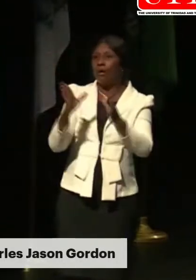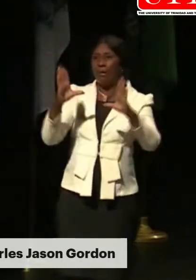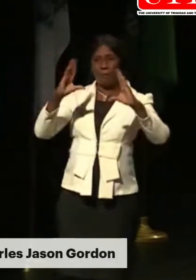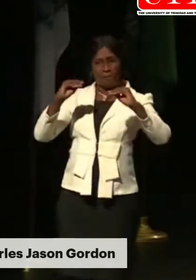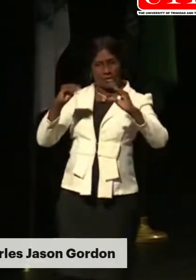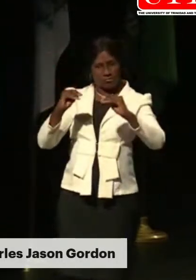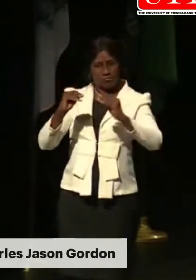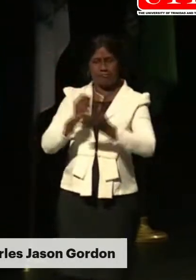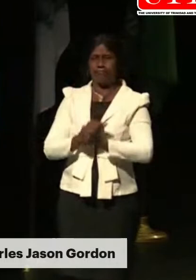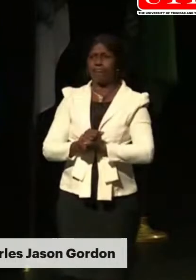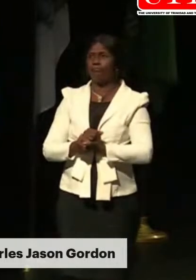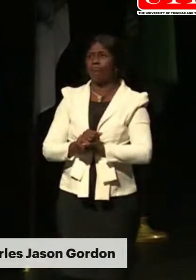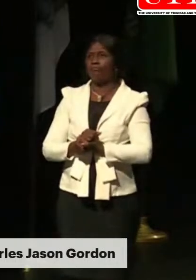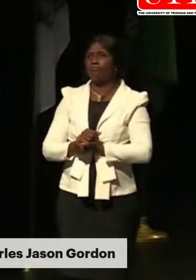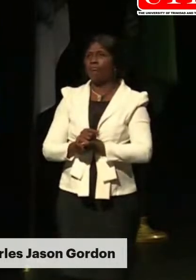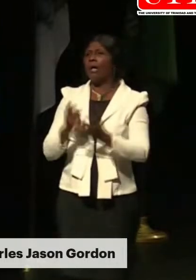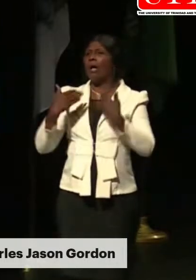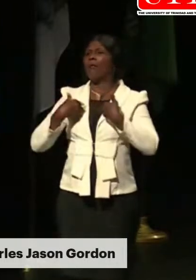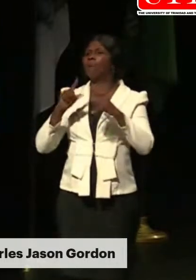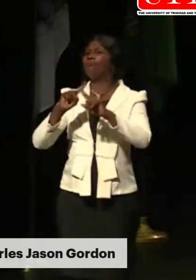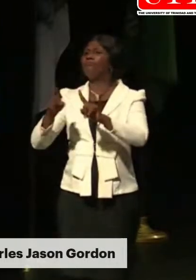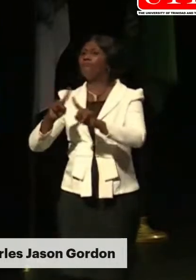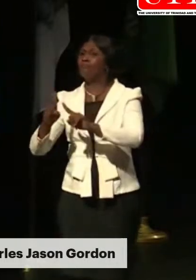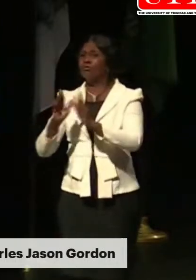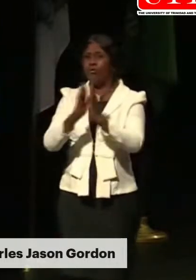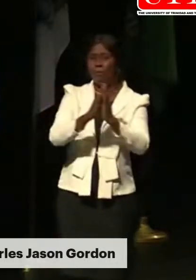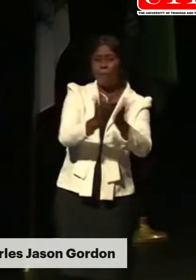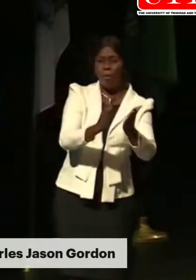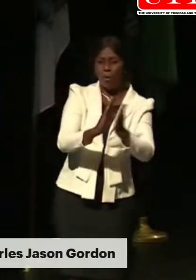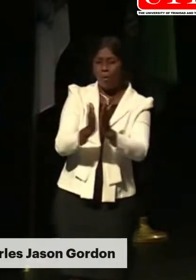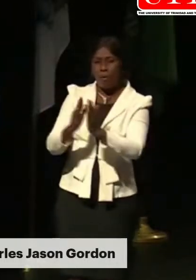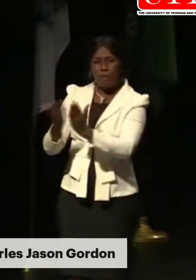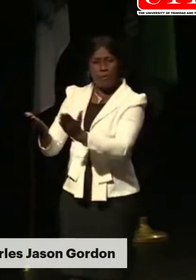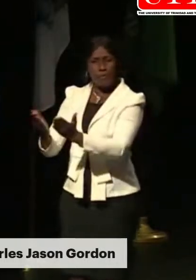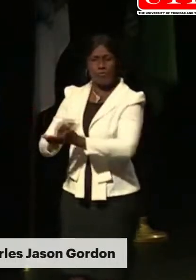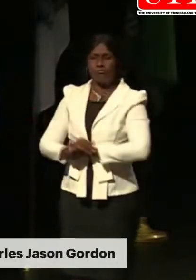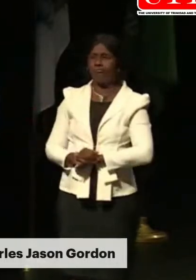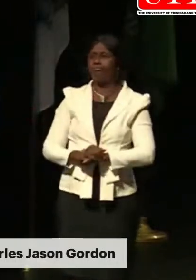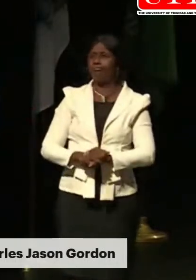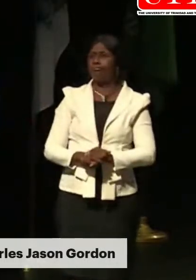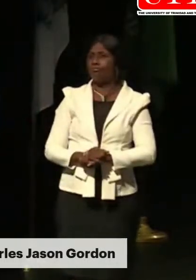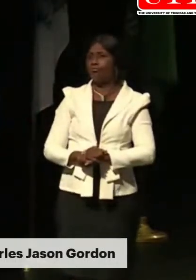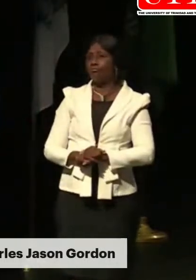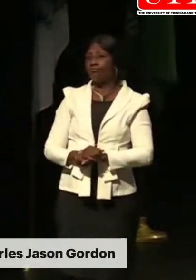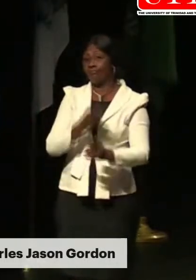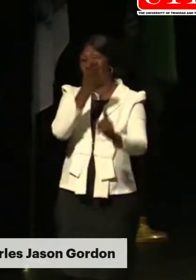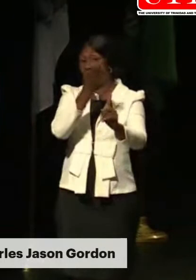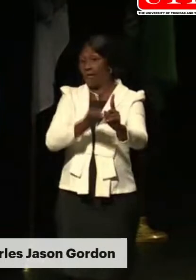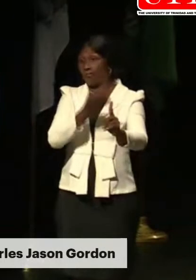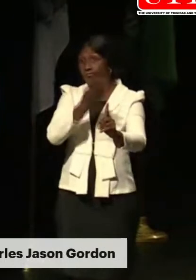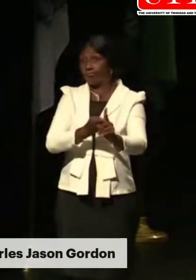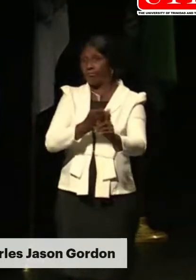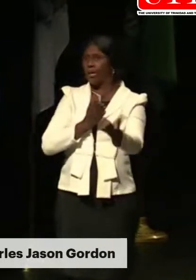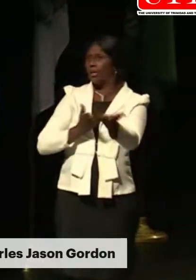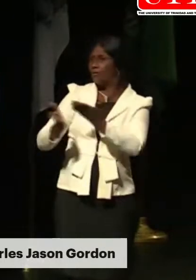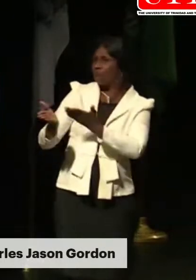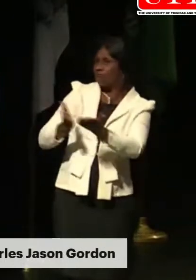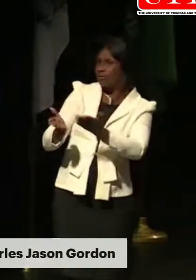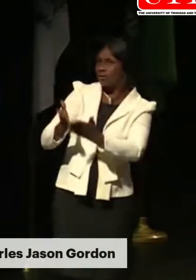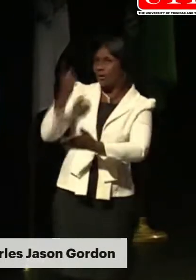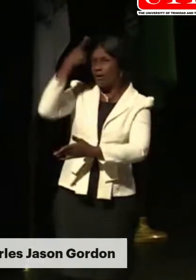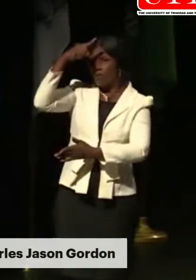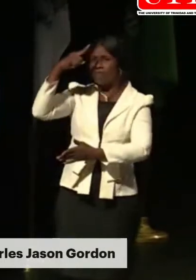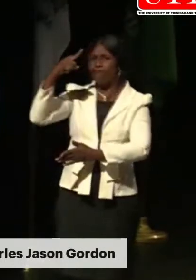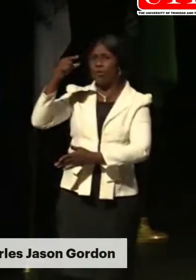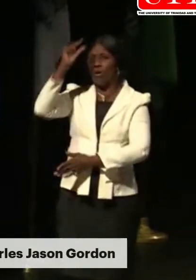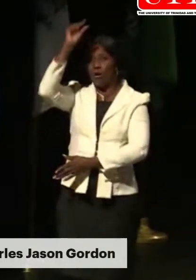Grace has a number of publications related to his faith. Archbishop Gordon's service to the Catholic